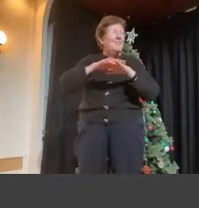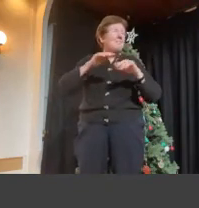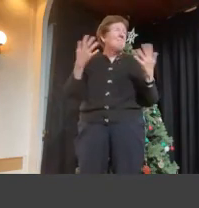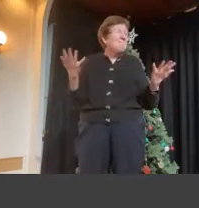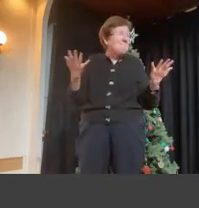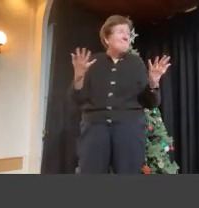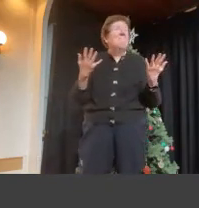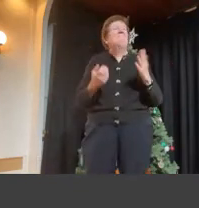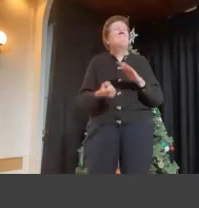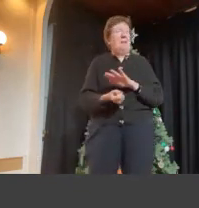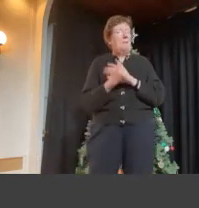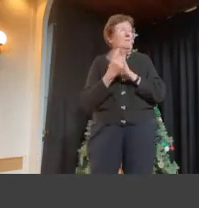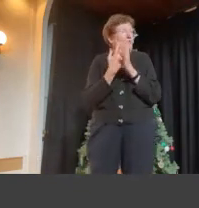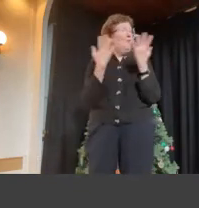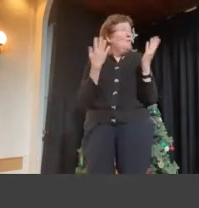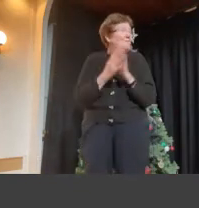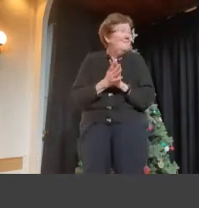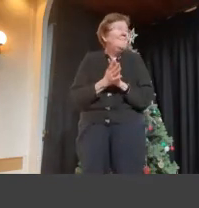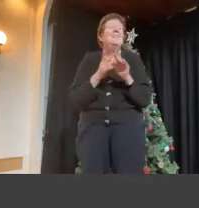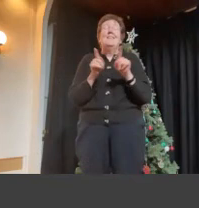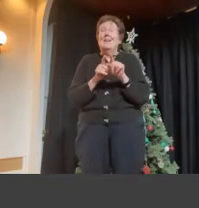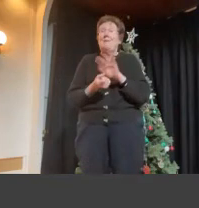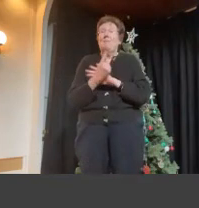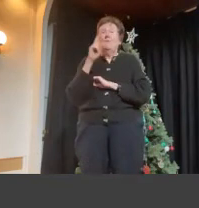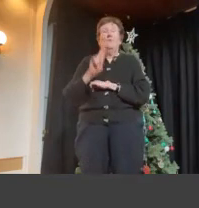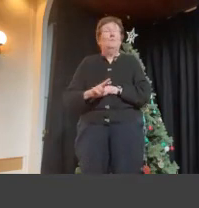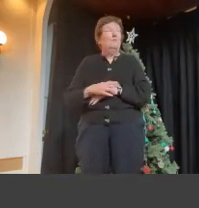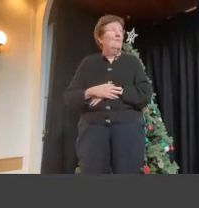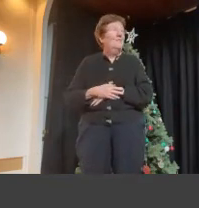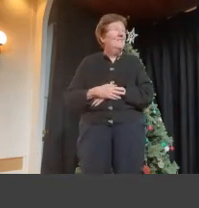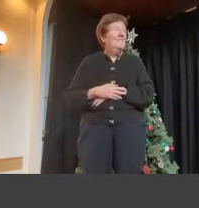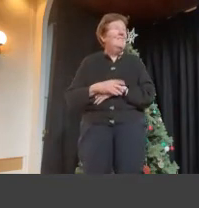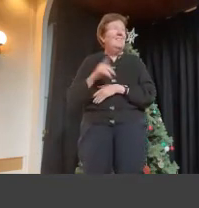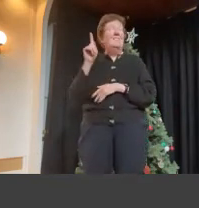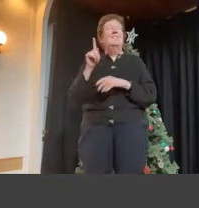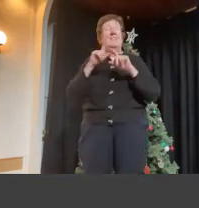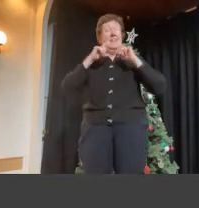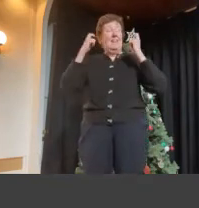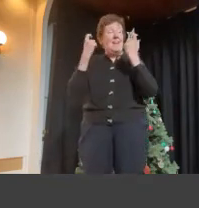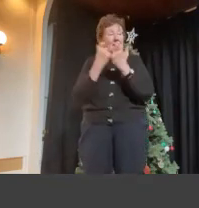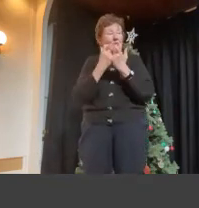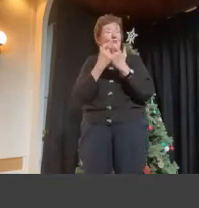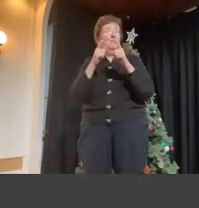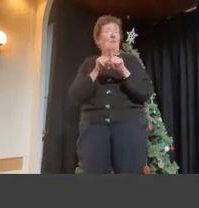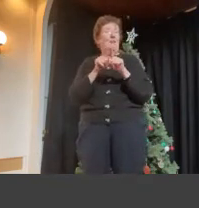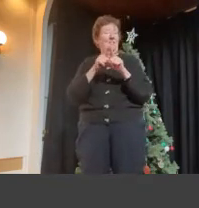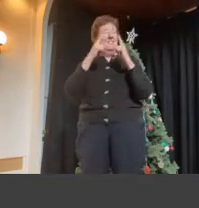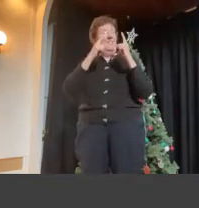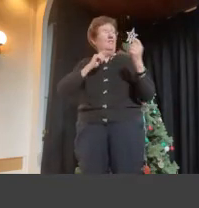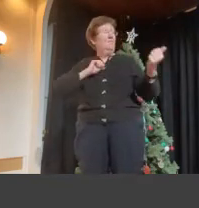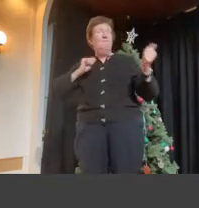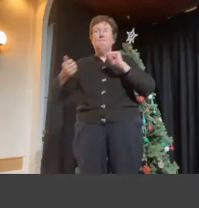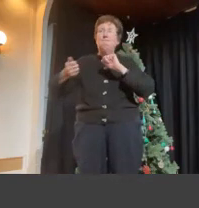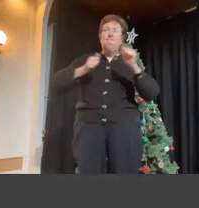use different communication strategies in both BSL and English, happens. And it happens in schools, it happens